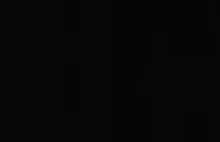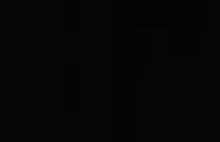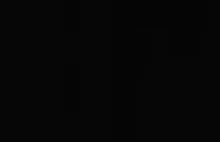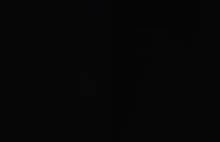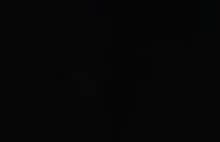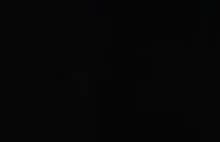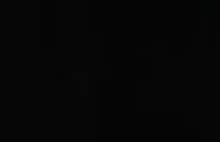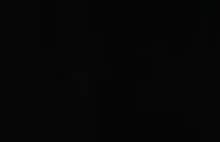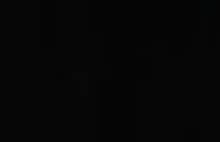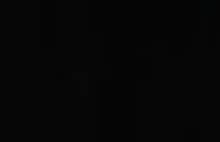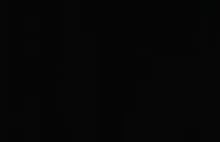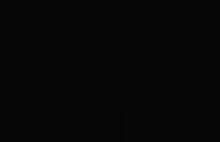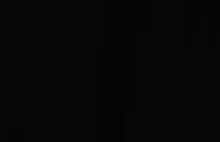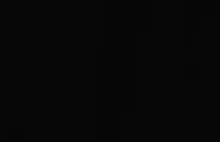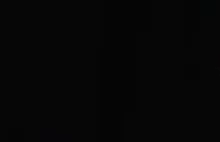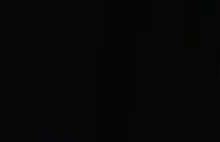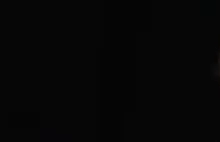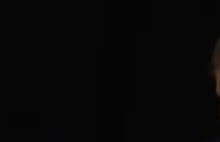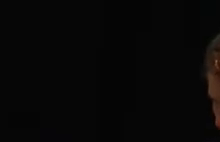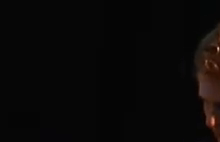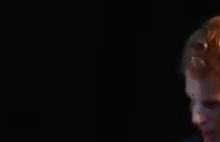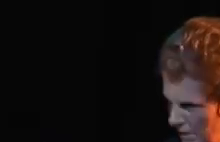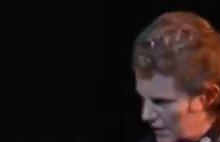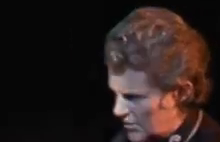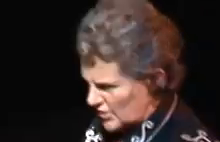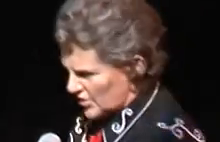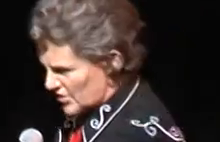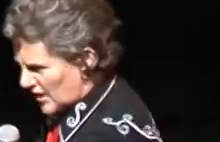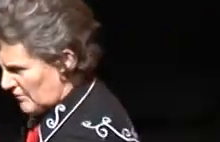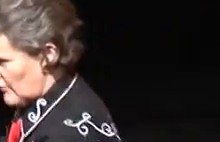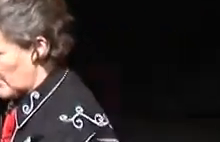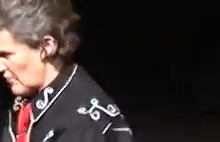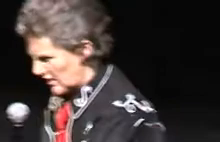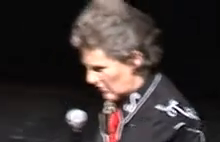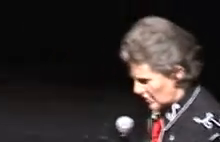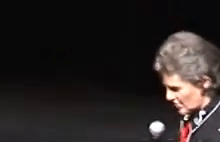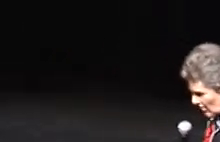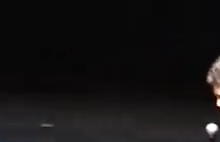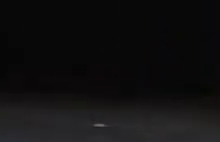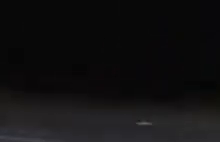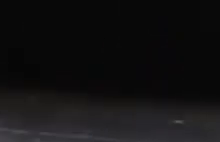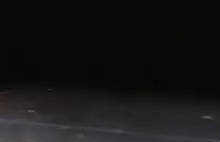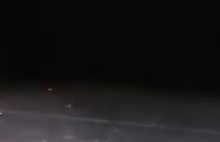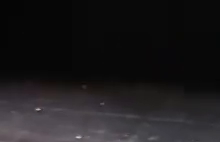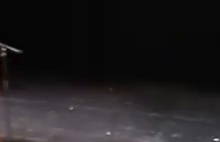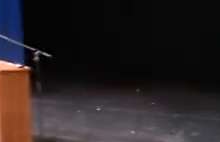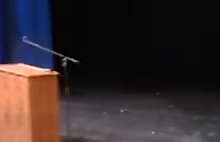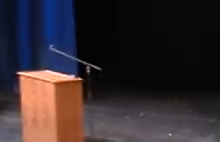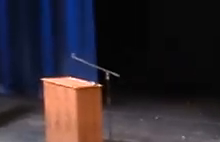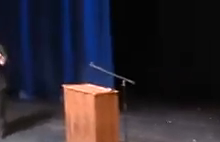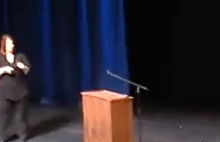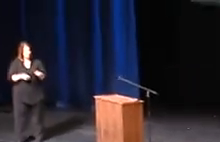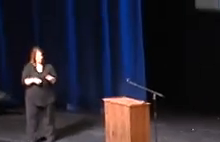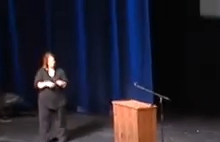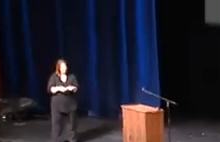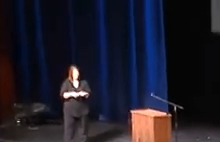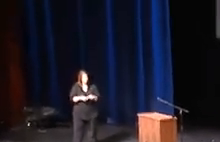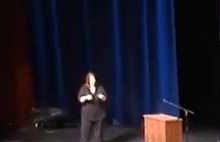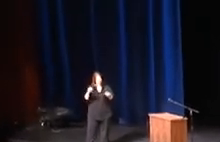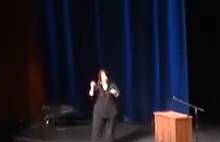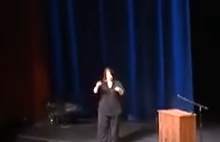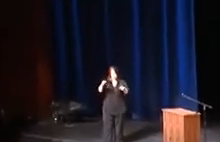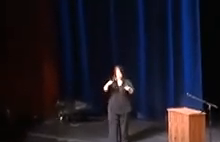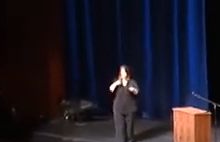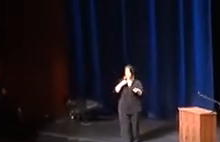okay, somebody's down here with a white... you can just tell me if you can make it really short and I'll repeat it. Yeah,